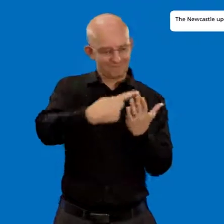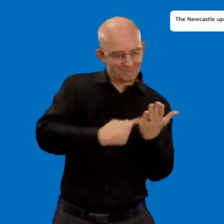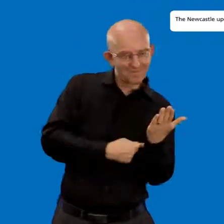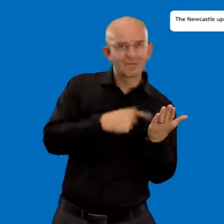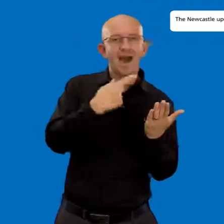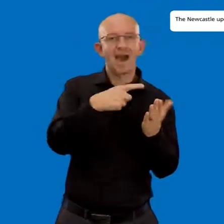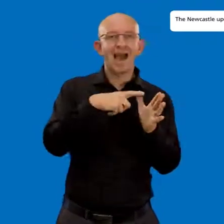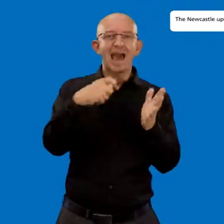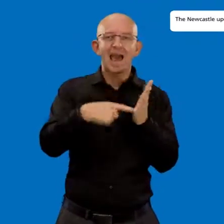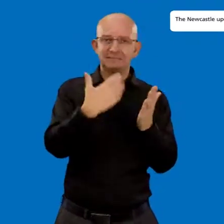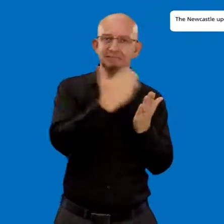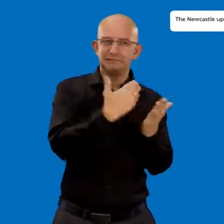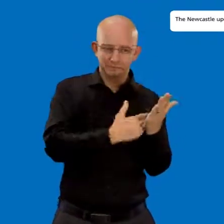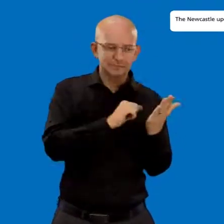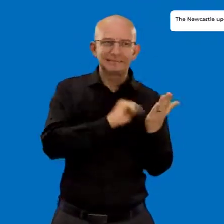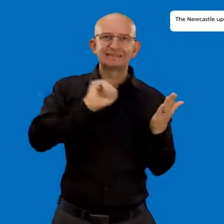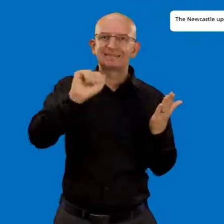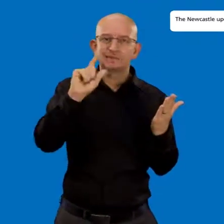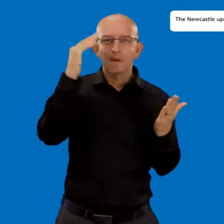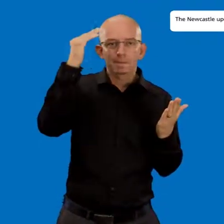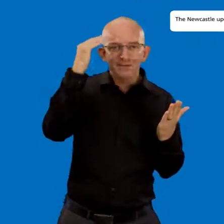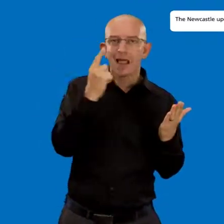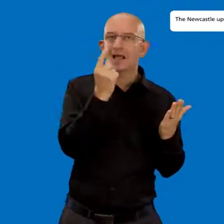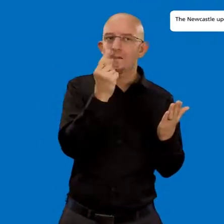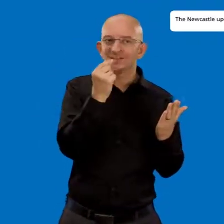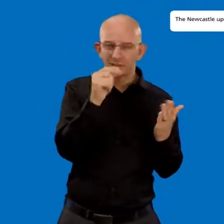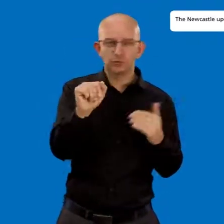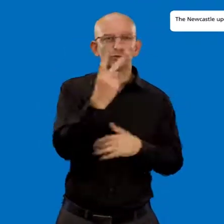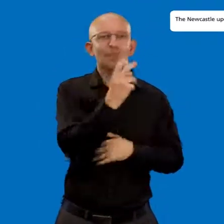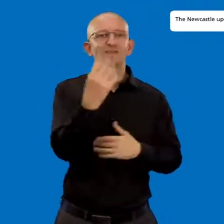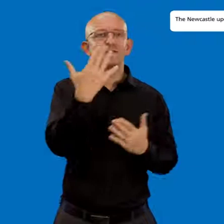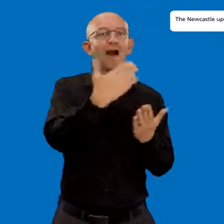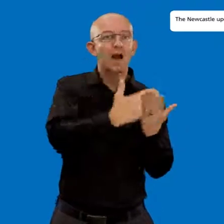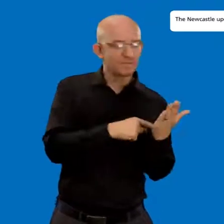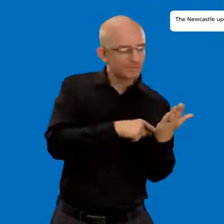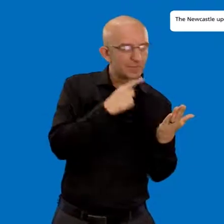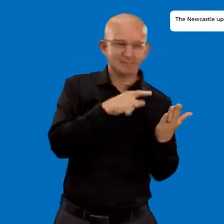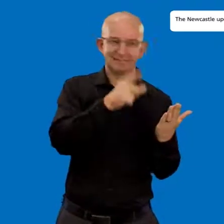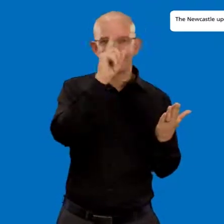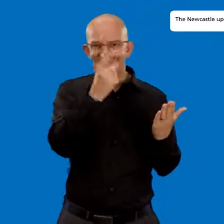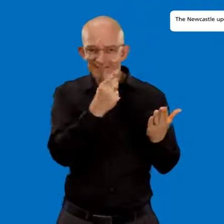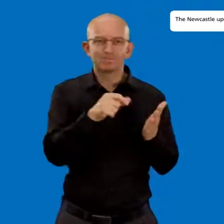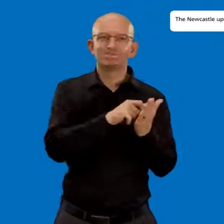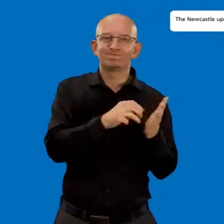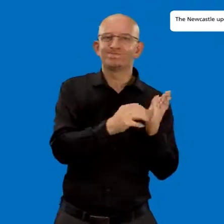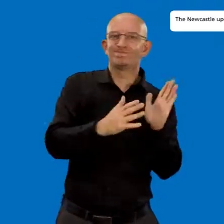Act 2005, the complaint may be made by a person acting as